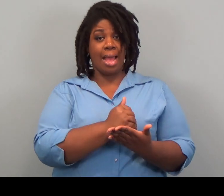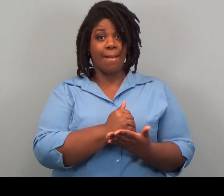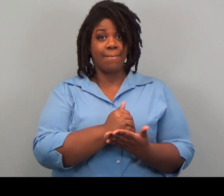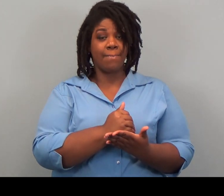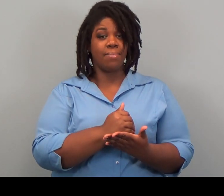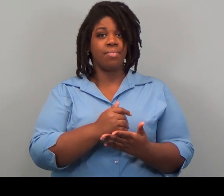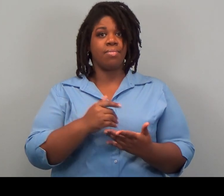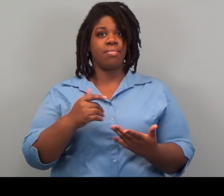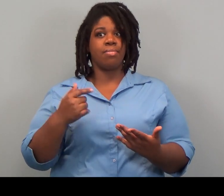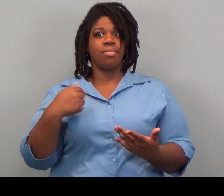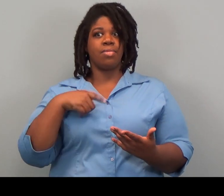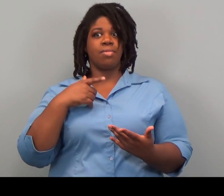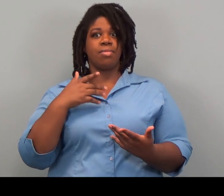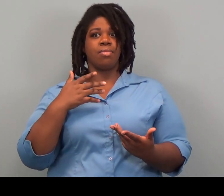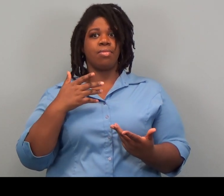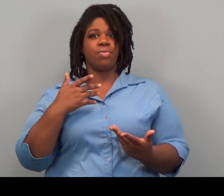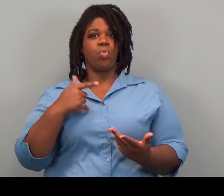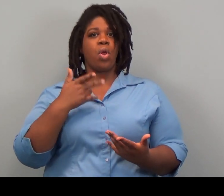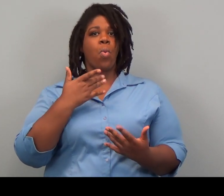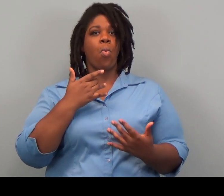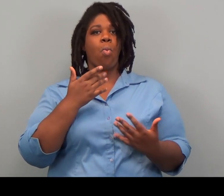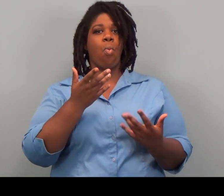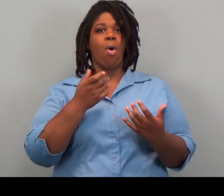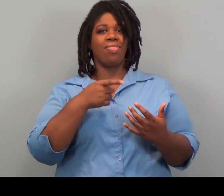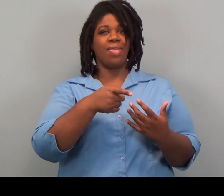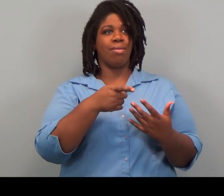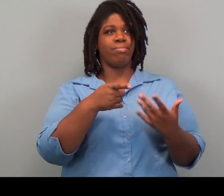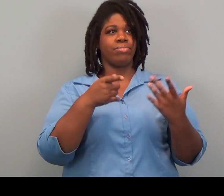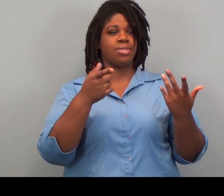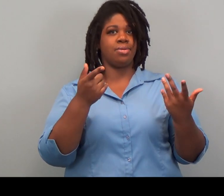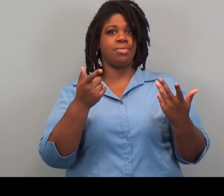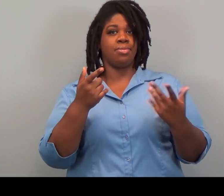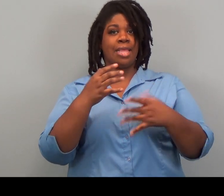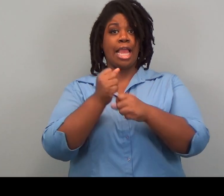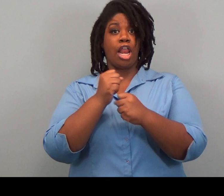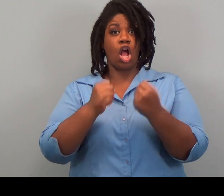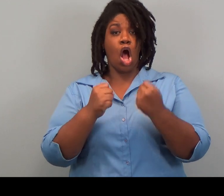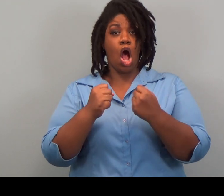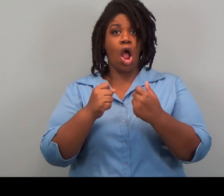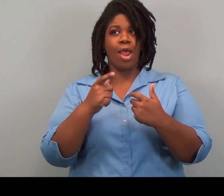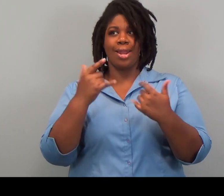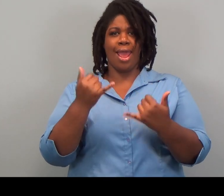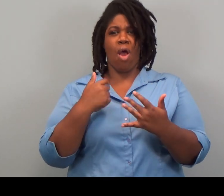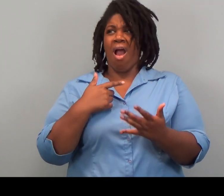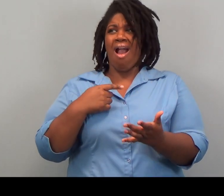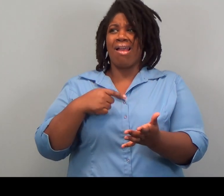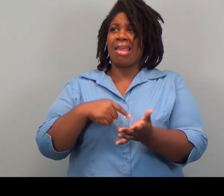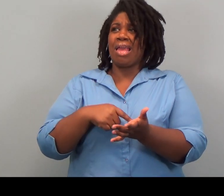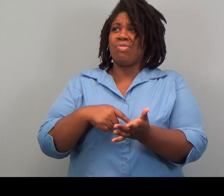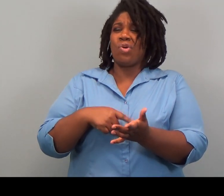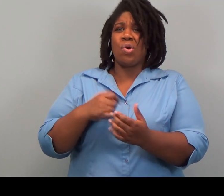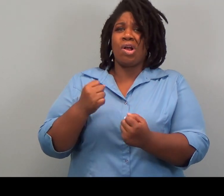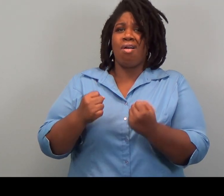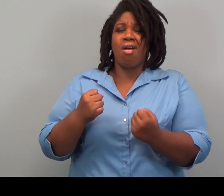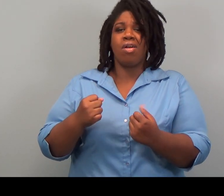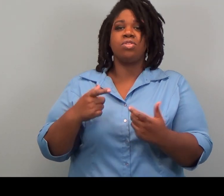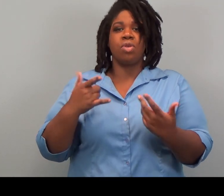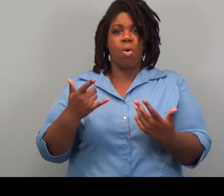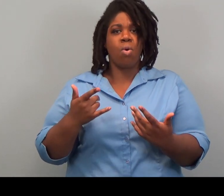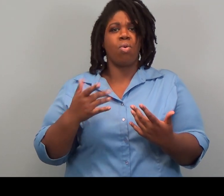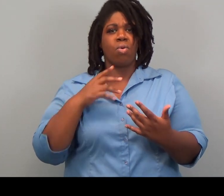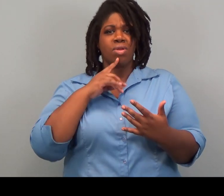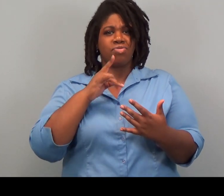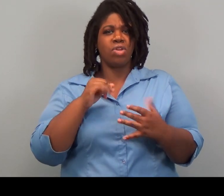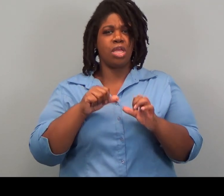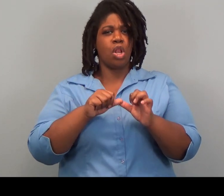car is now somehow a financial burden rather than an asset for their families. So it's a long-term engagement program. The life of the loan